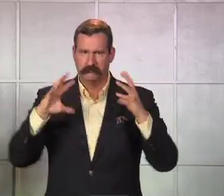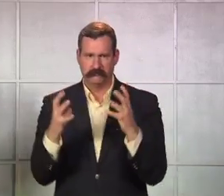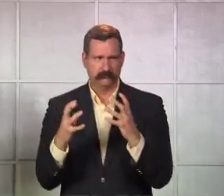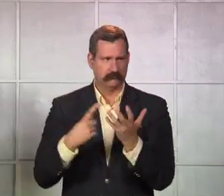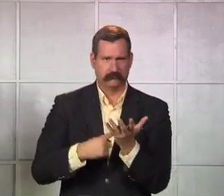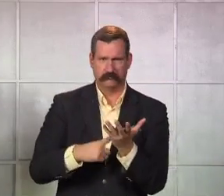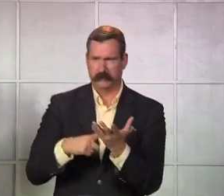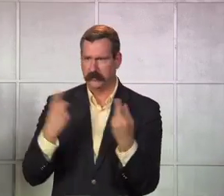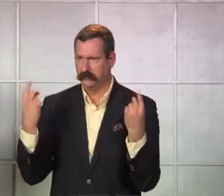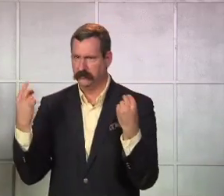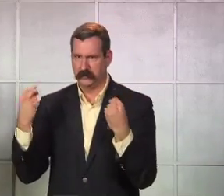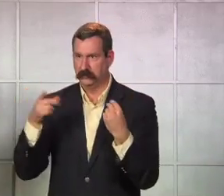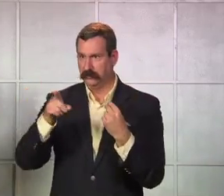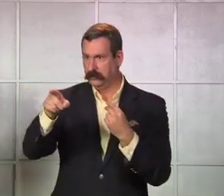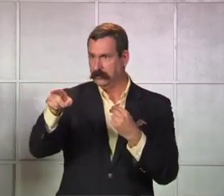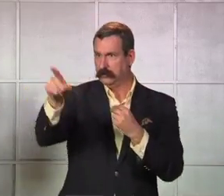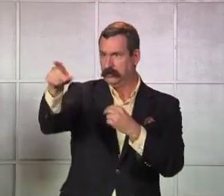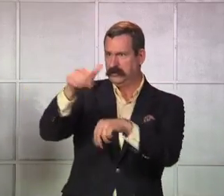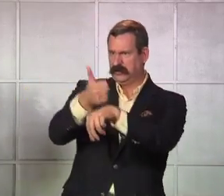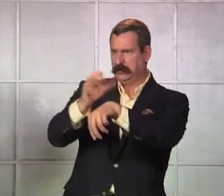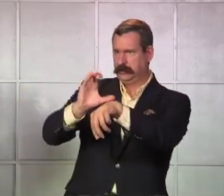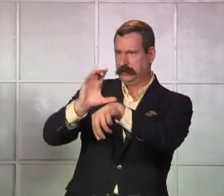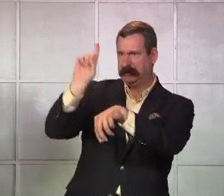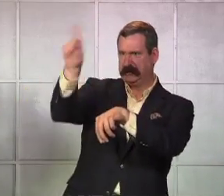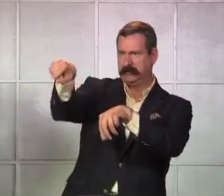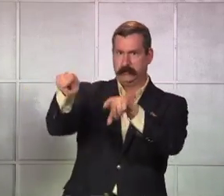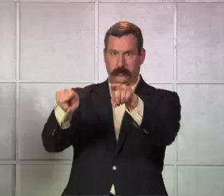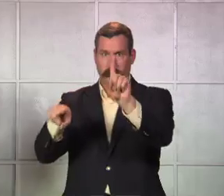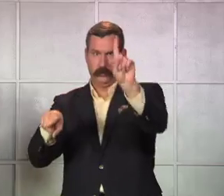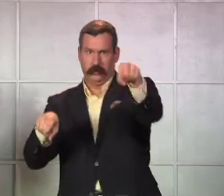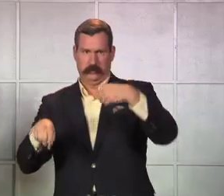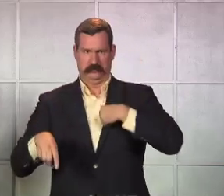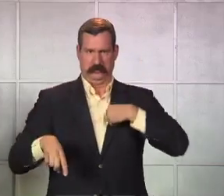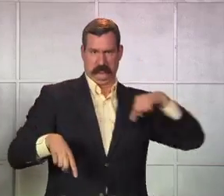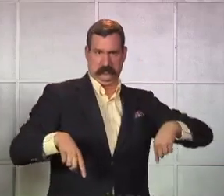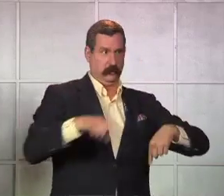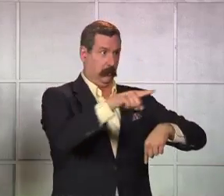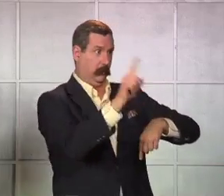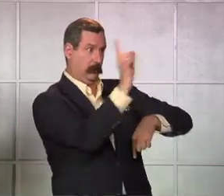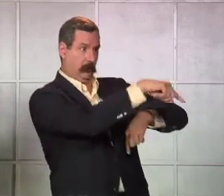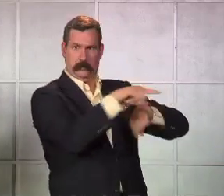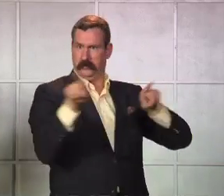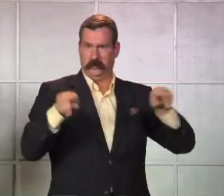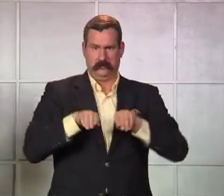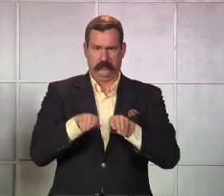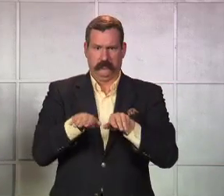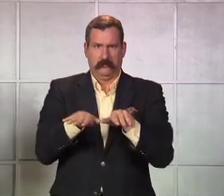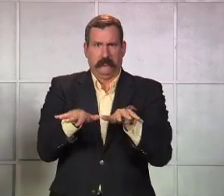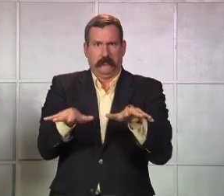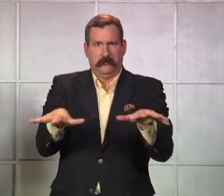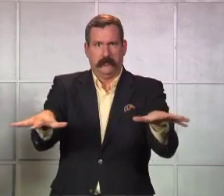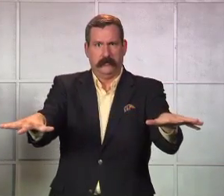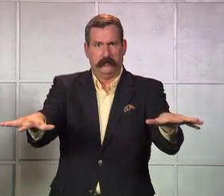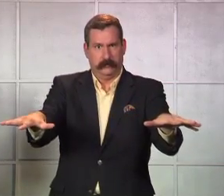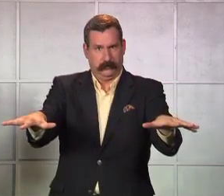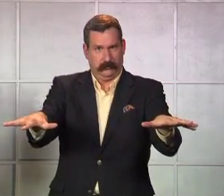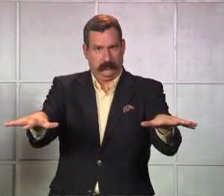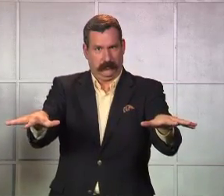Jesus wanted them to carry on with his teachings. He told them they must go and establish churches. They discussed among